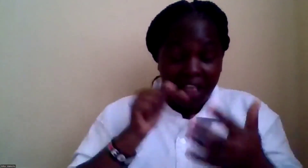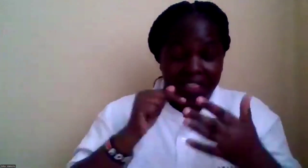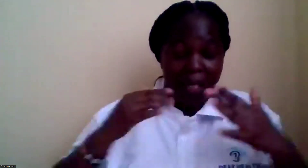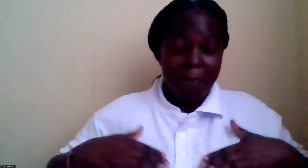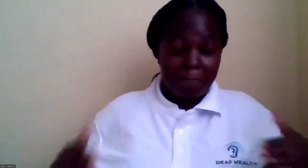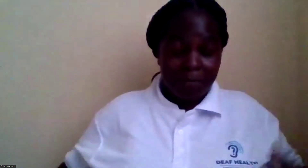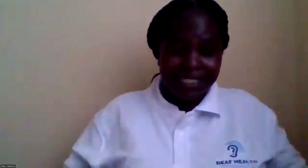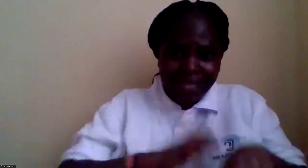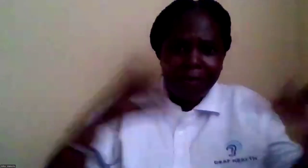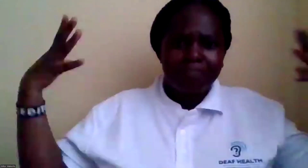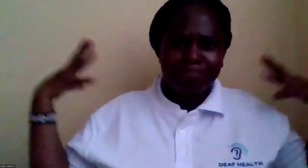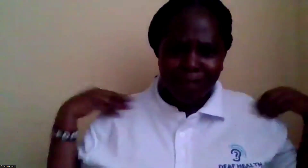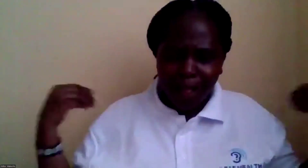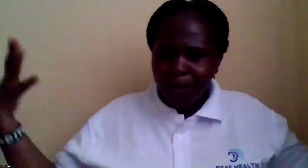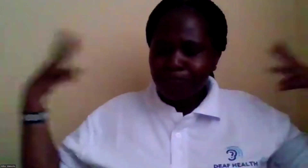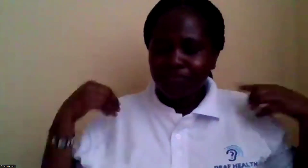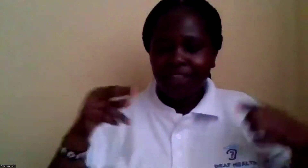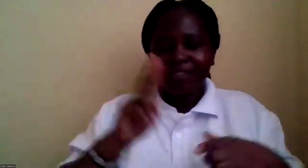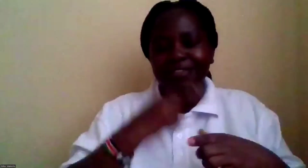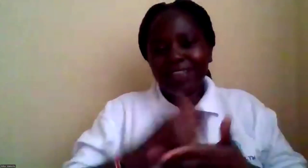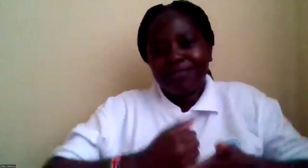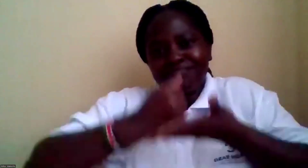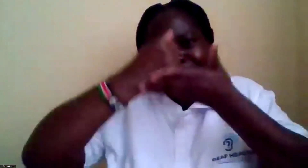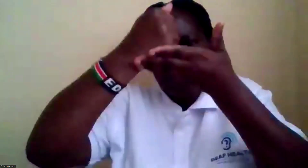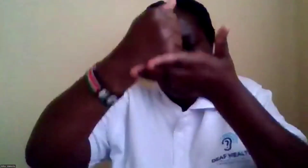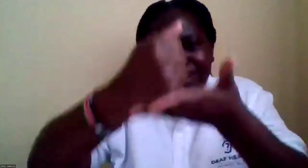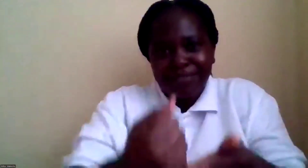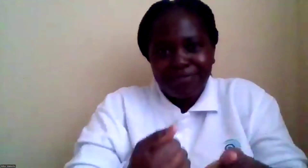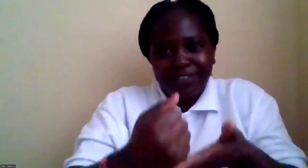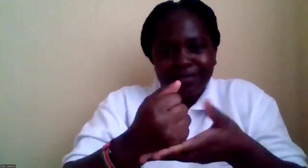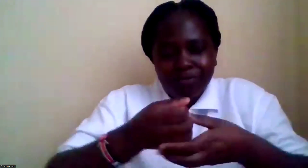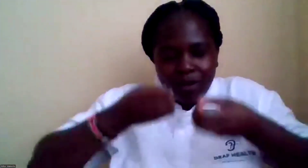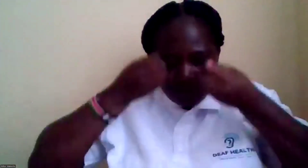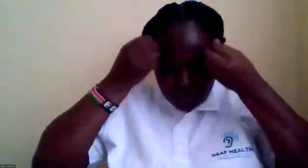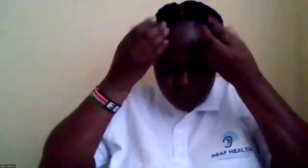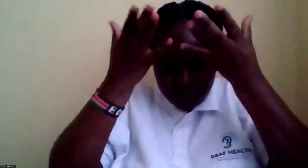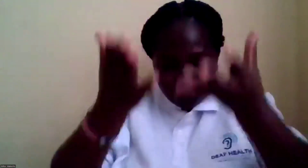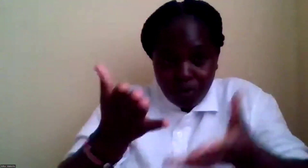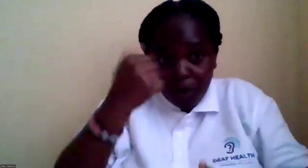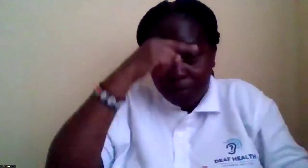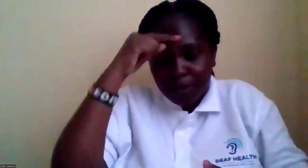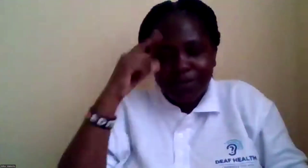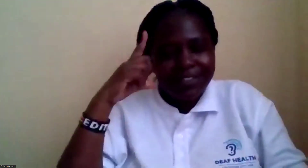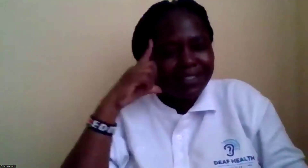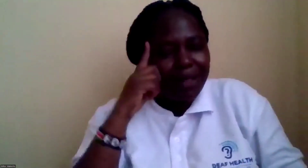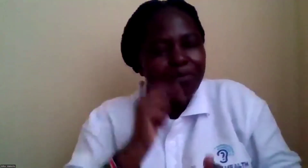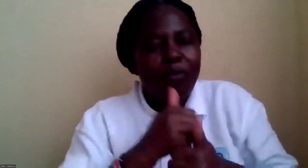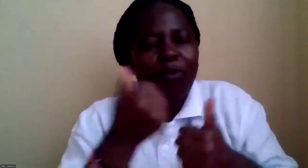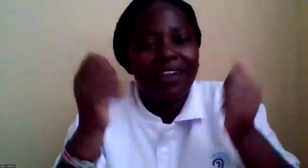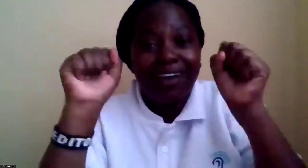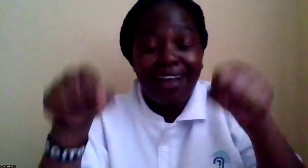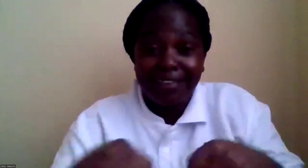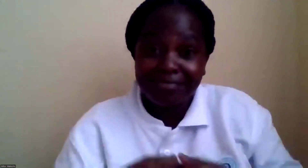exercising will actually help to relieve stress, because you'll be able to sleep better, you'll be able to feel